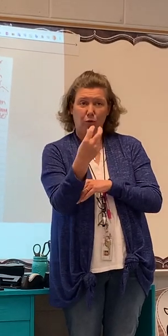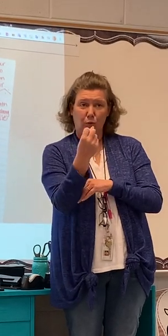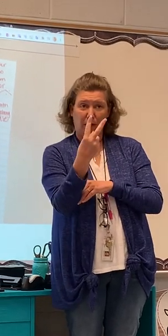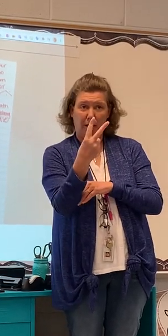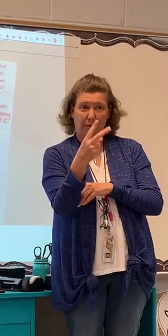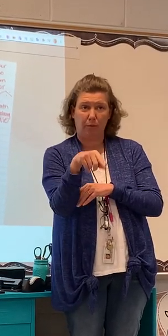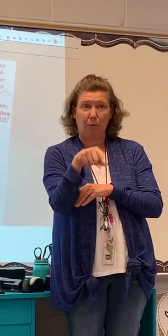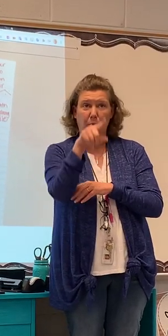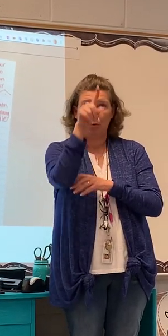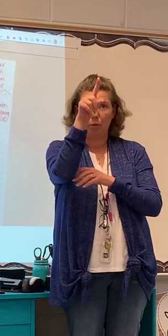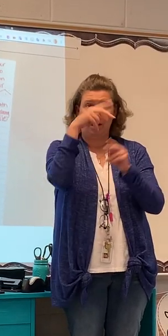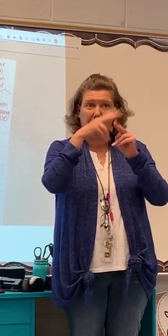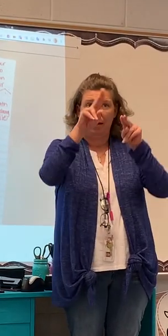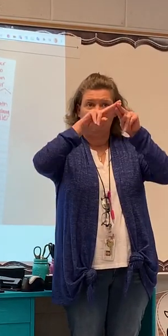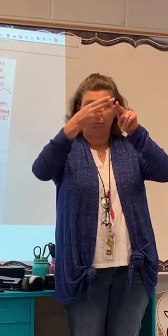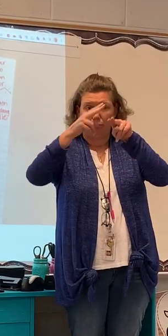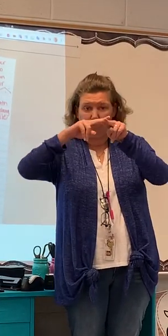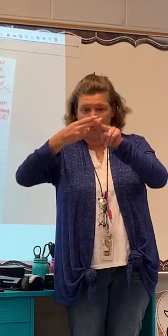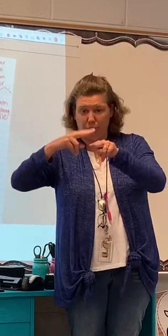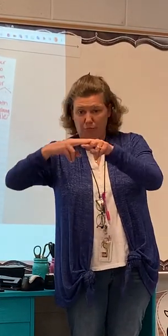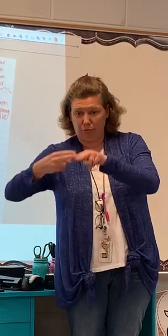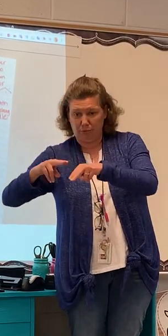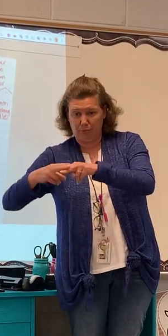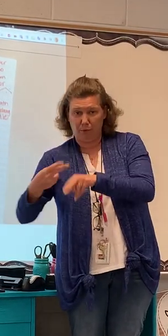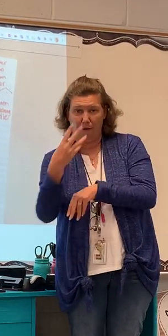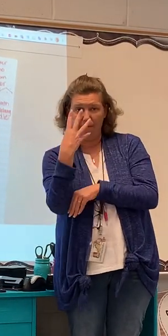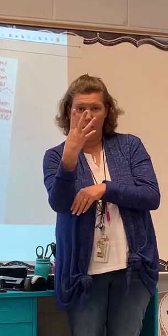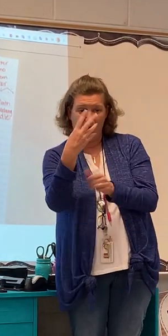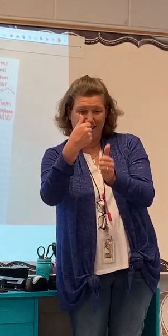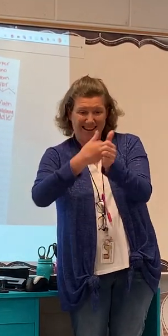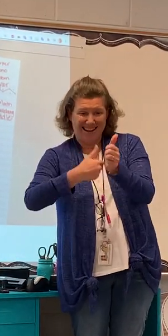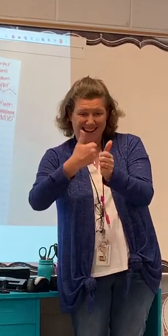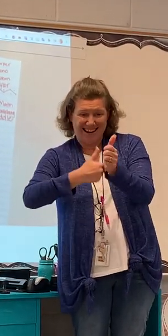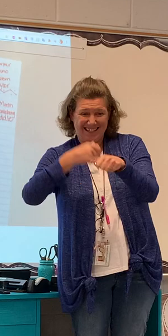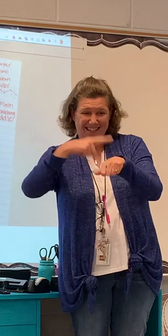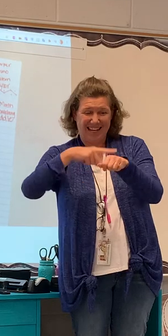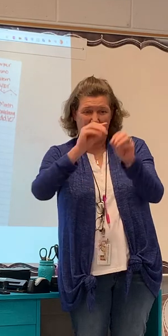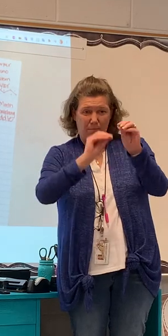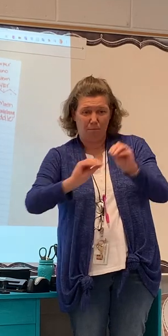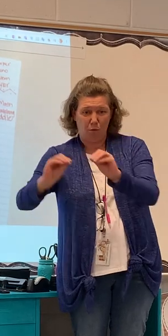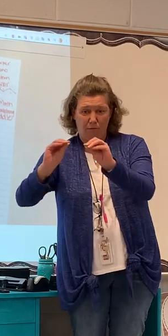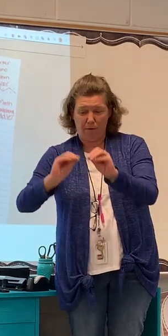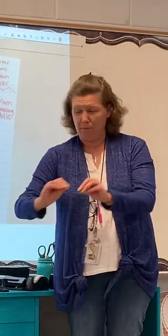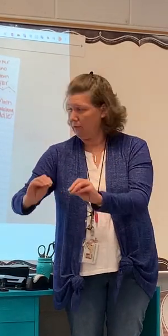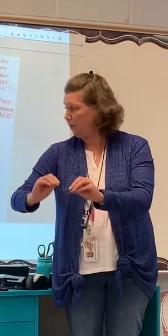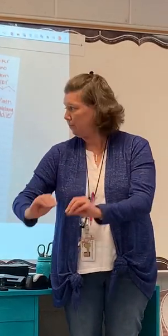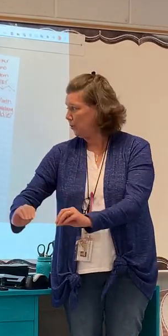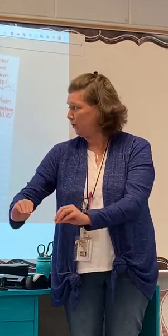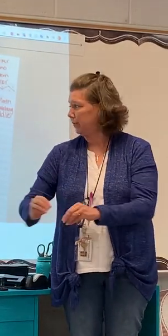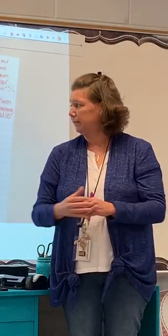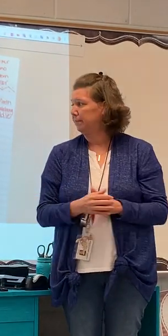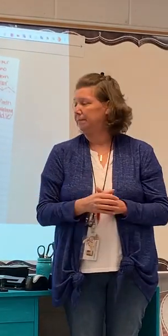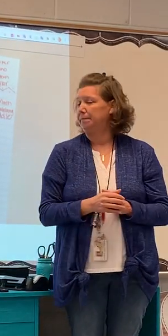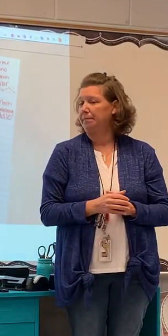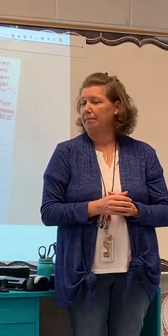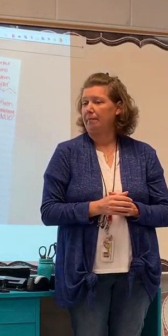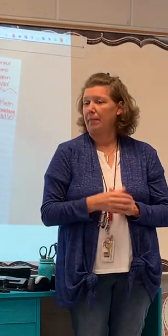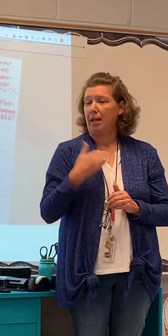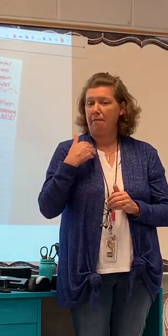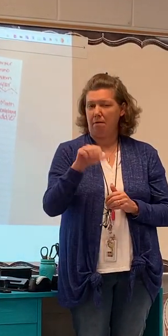would decrease by 4 each time that it moved to the right. Let's go ahead and do one more example while you